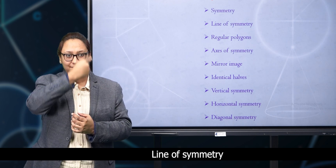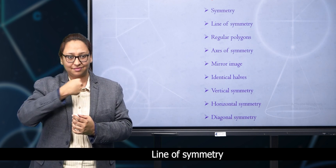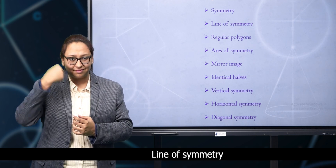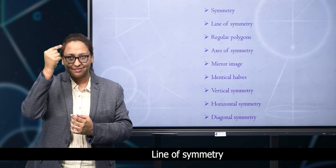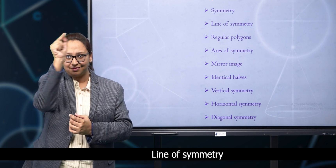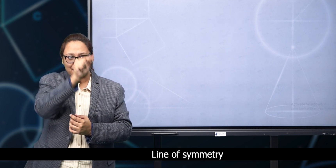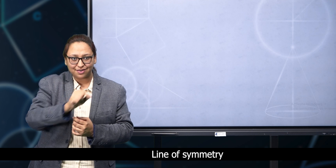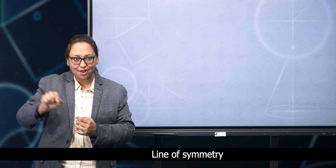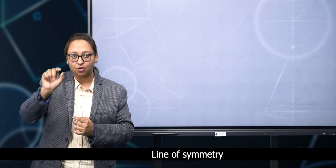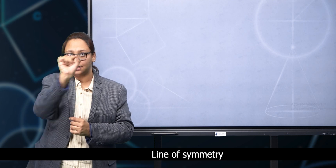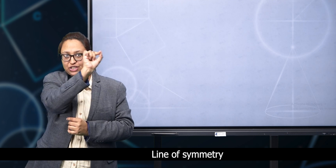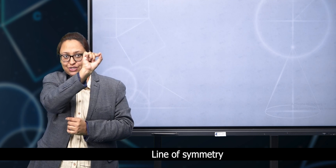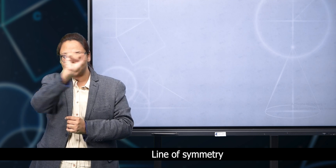Line of symmetry.